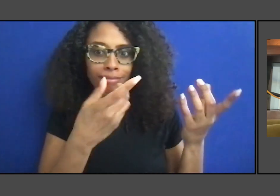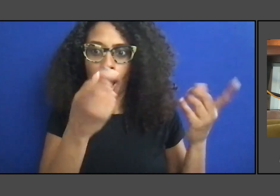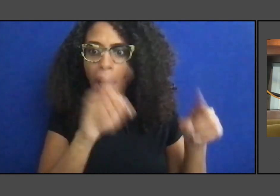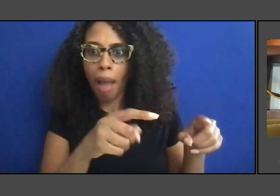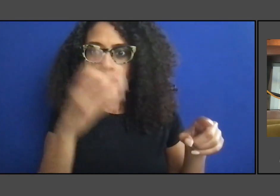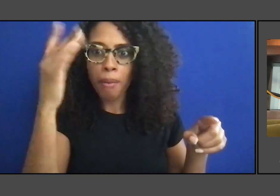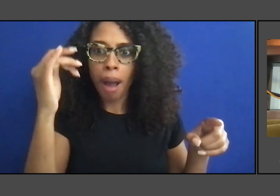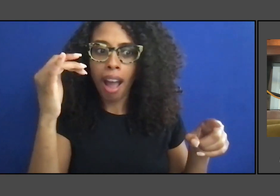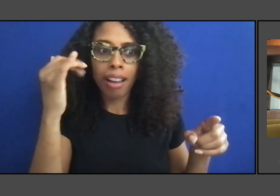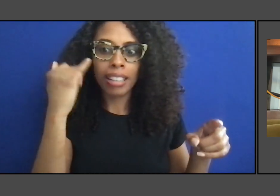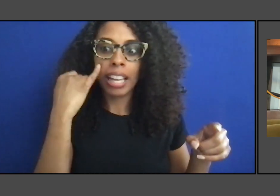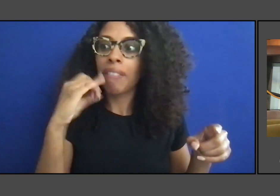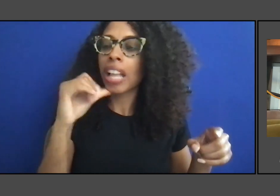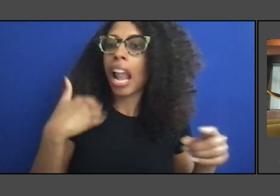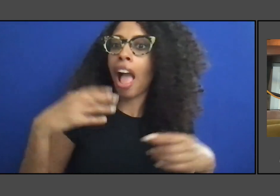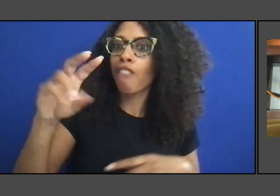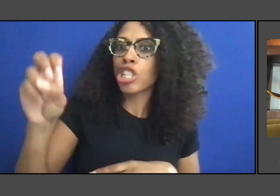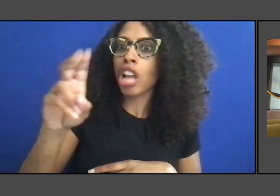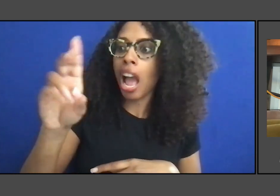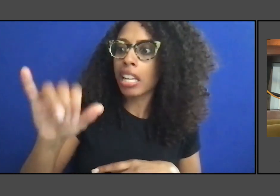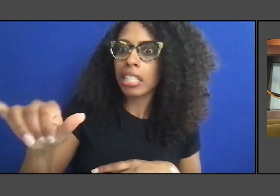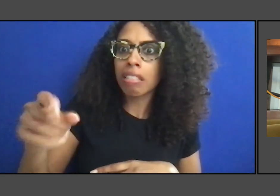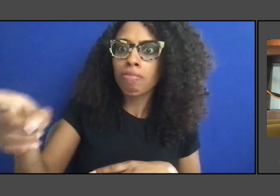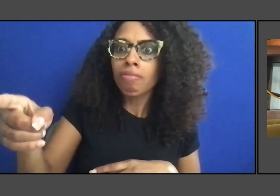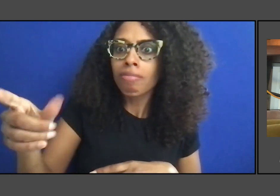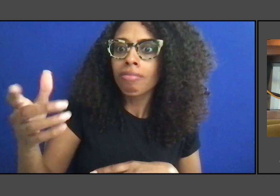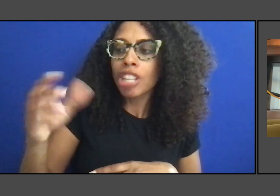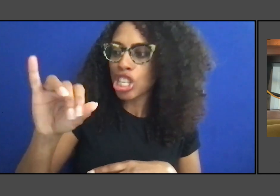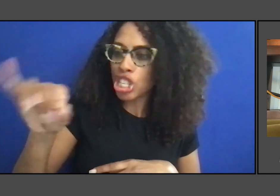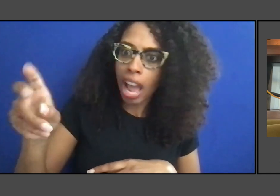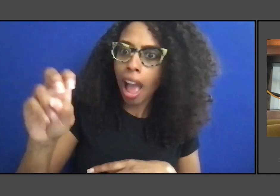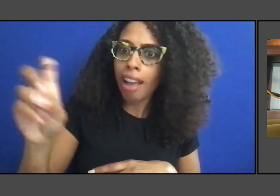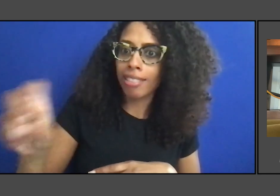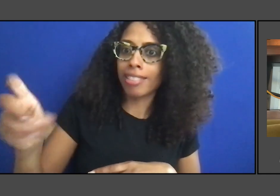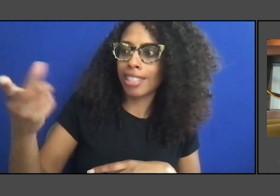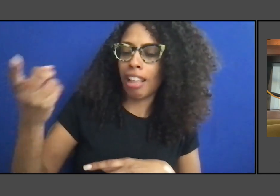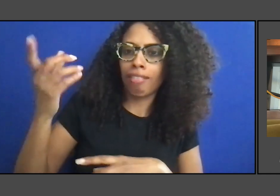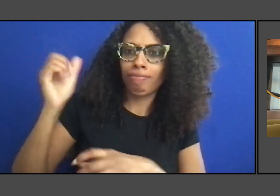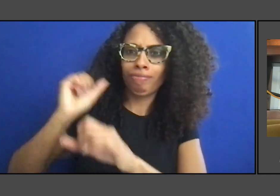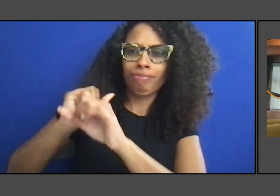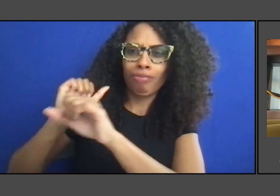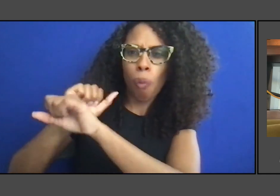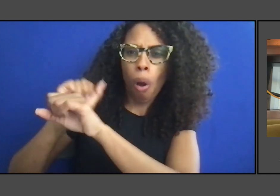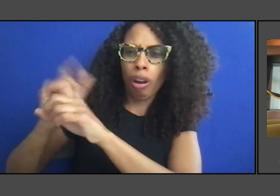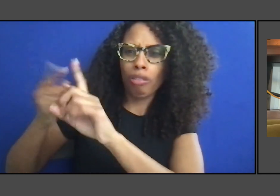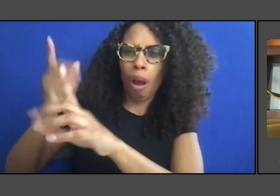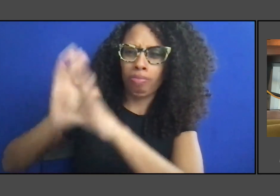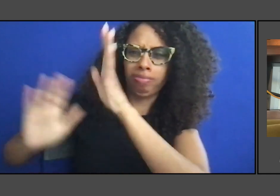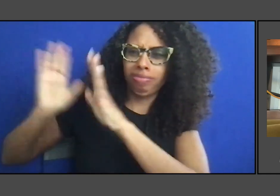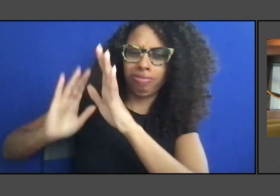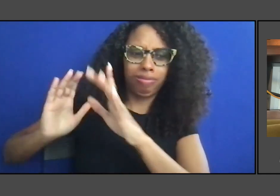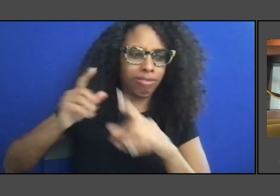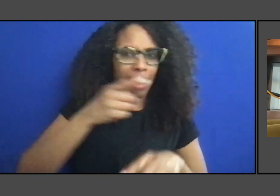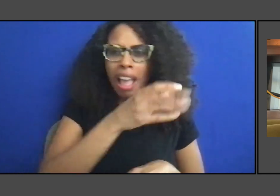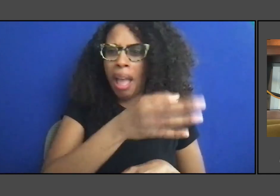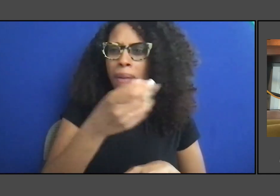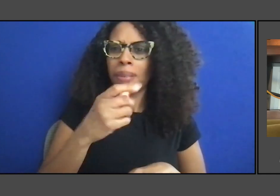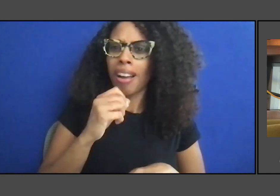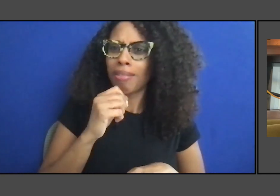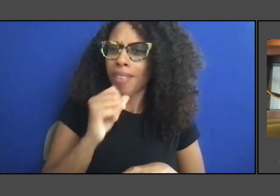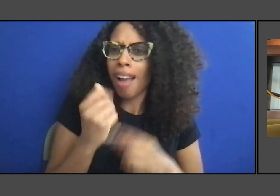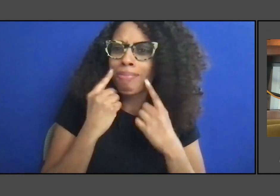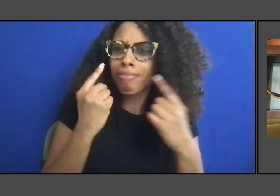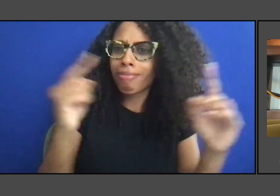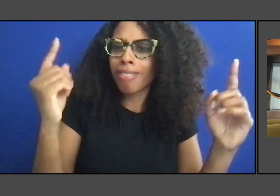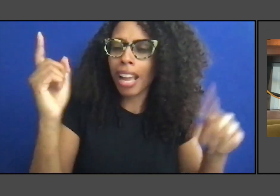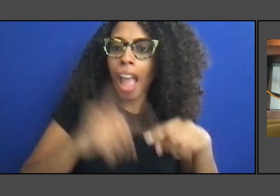originators. And behind the scenes, I just think of like, for those young folks in the world who have the luxury within